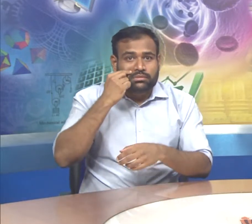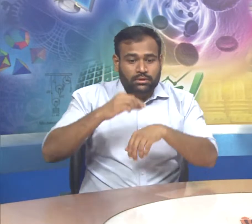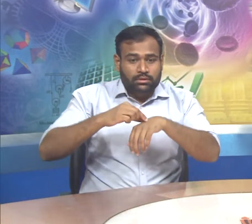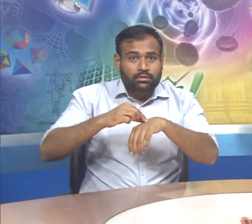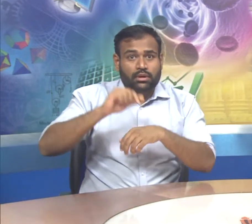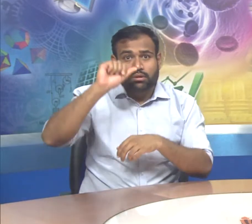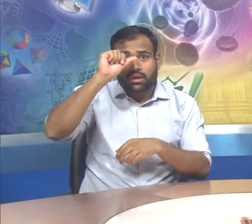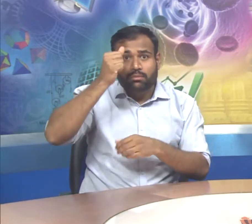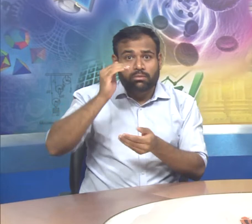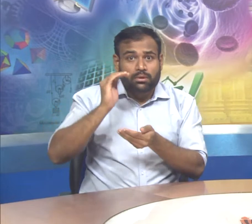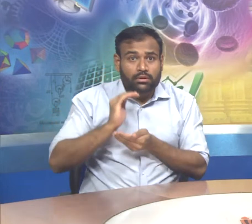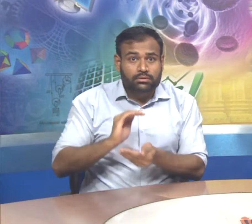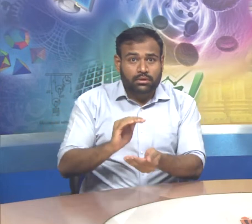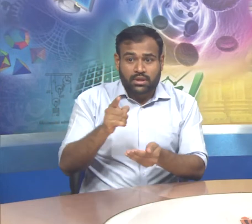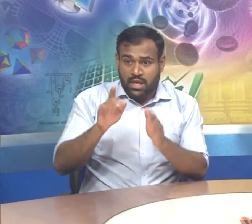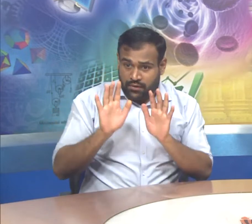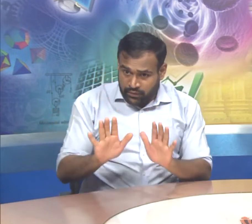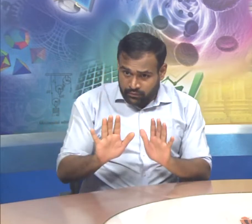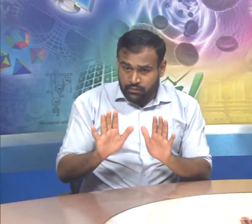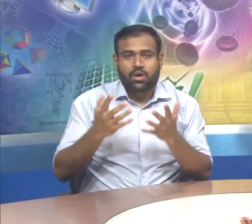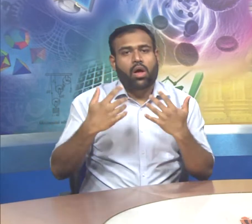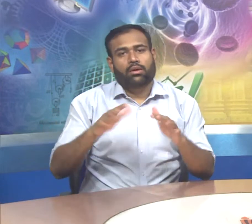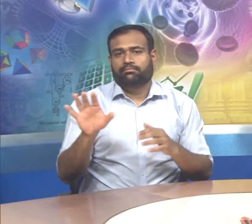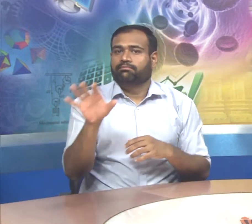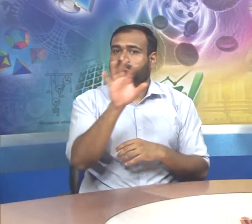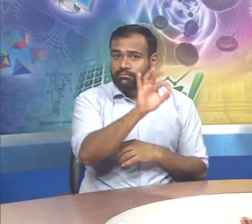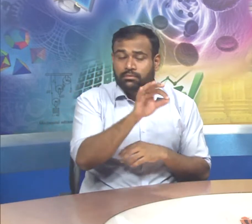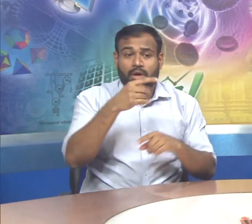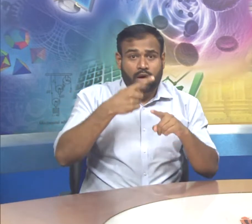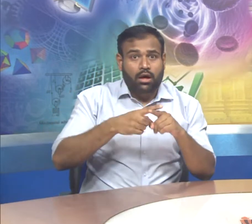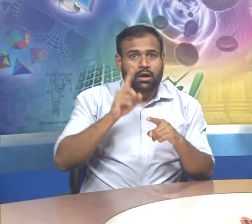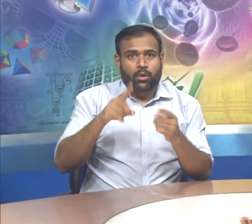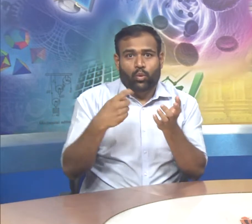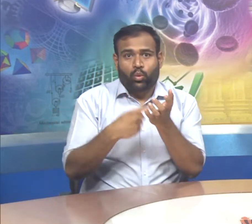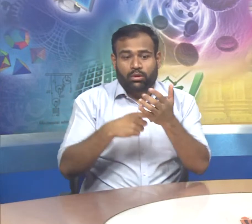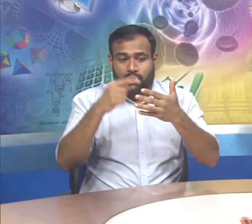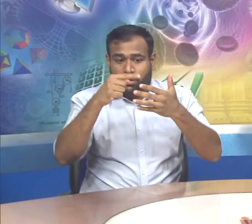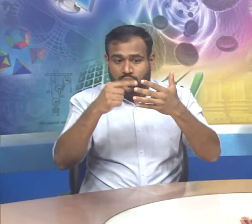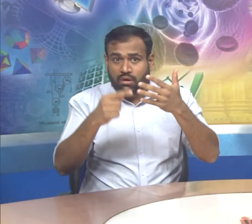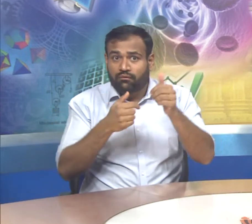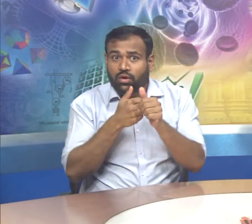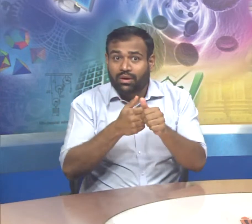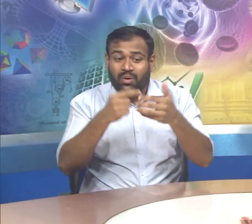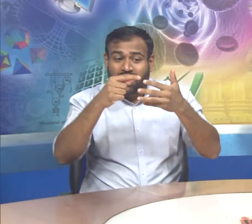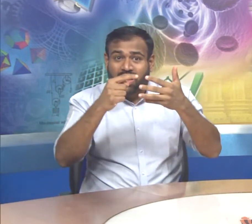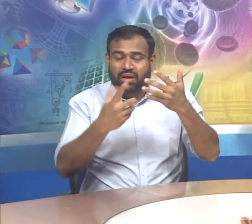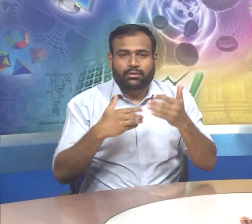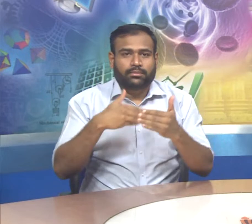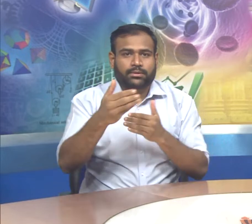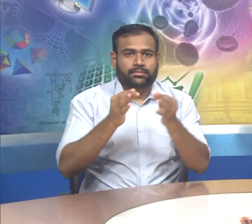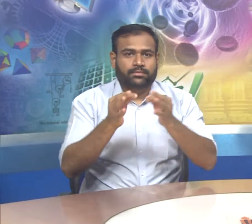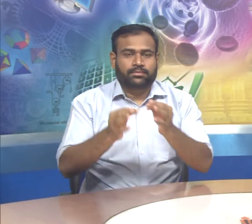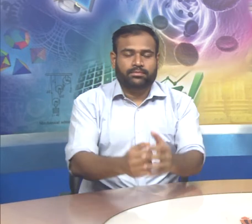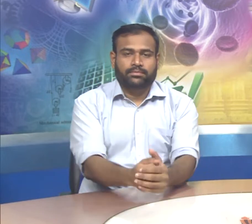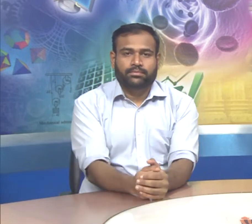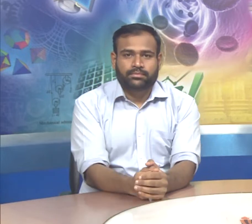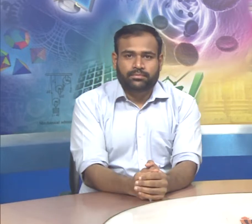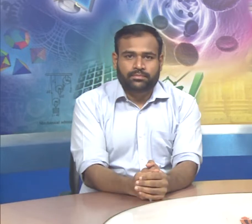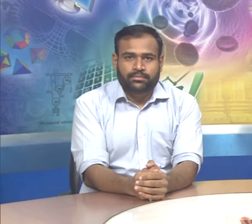if he or she is citizen of India and if he or she